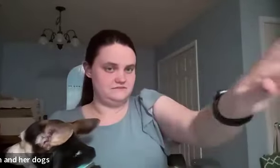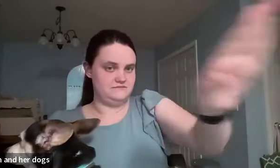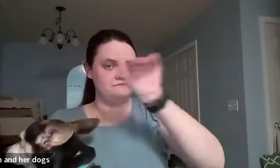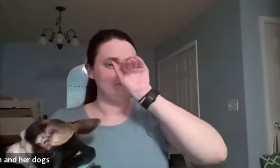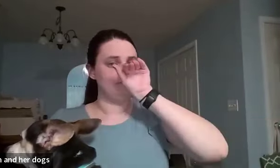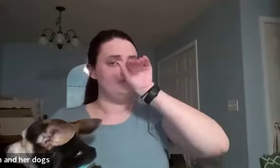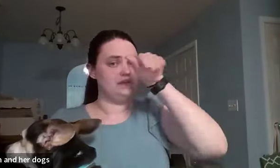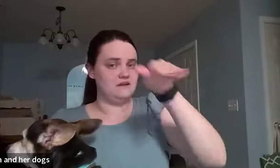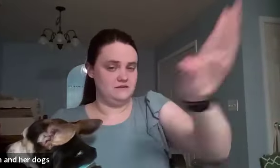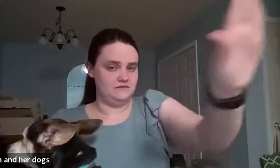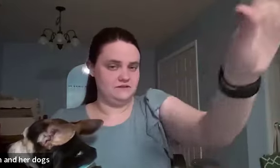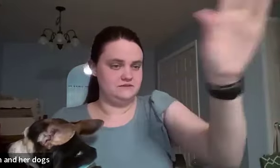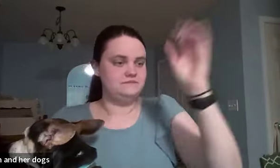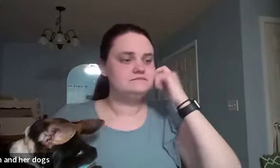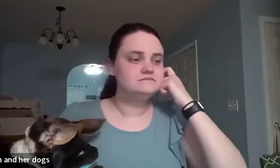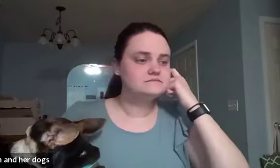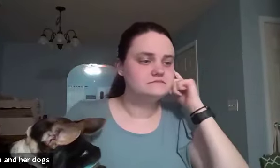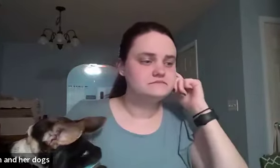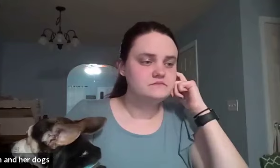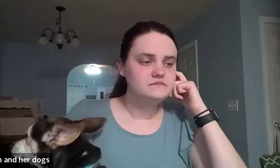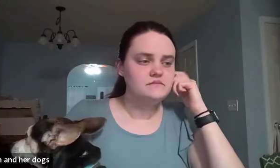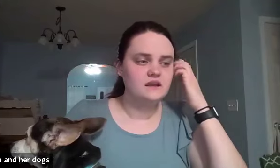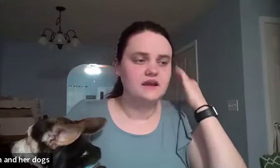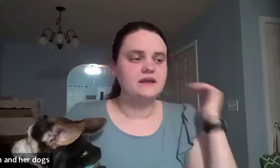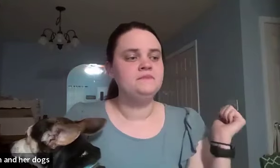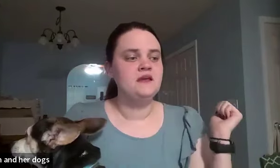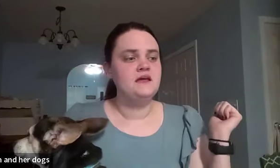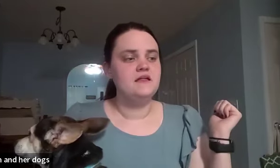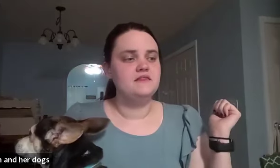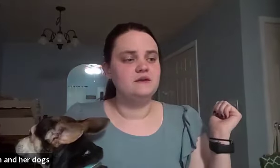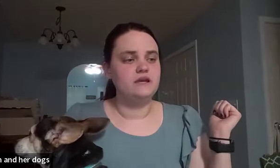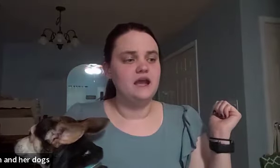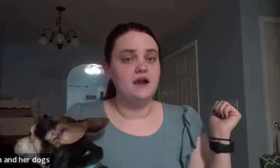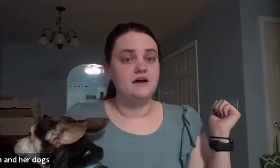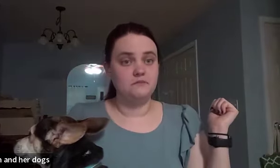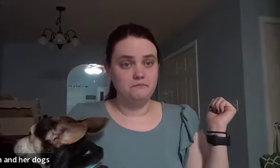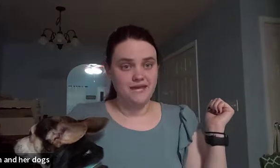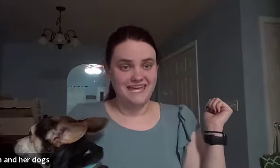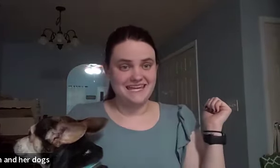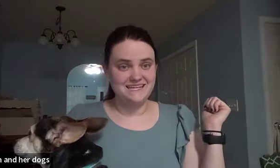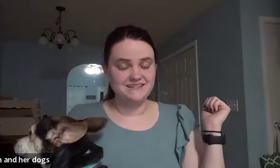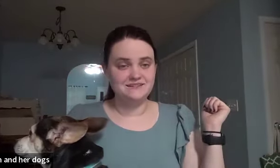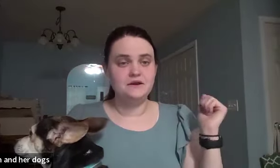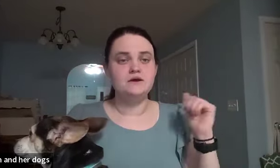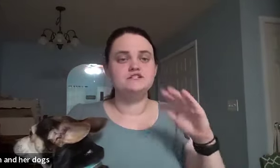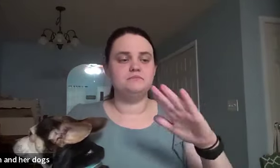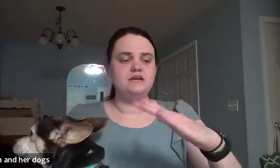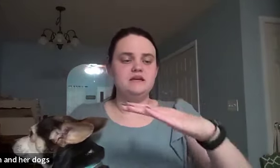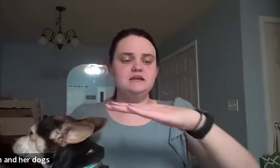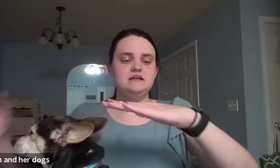Elephant. Elephant. Okay. Then we have pig. So pig